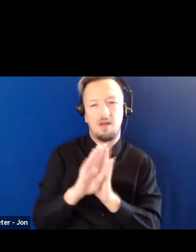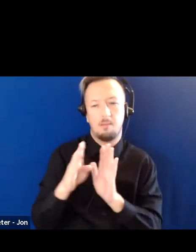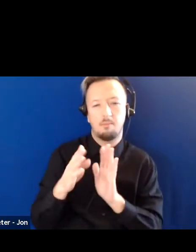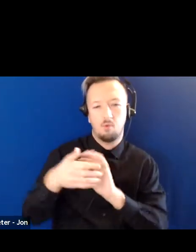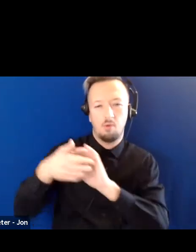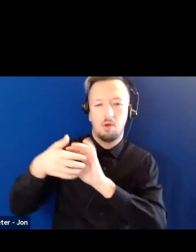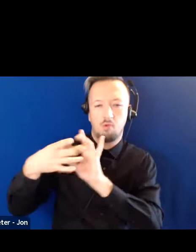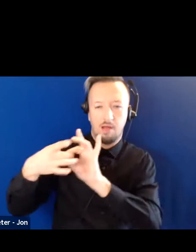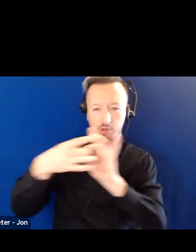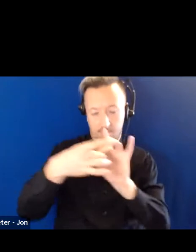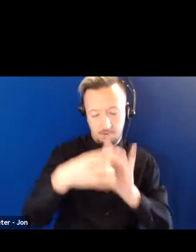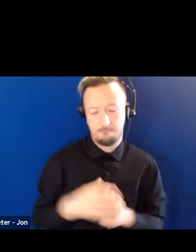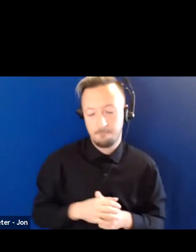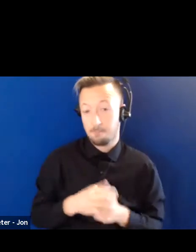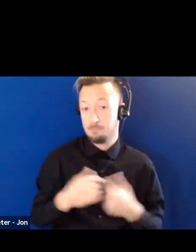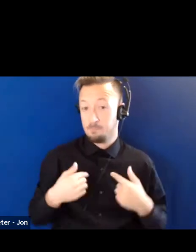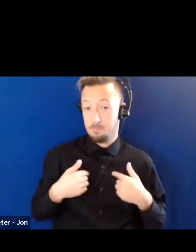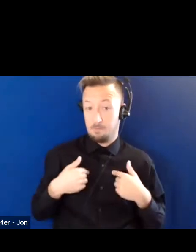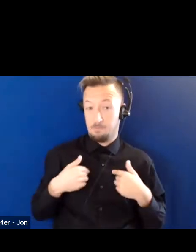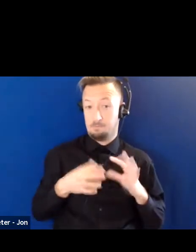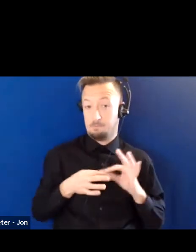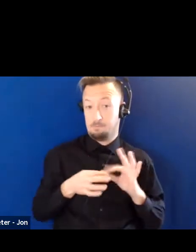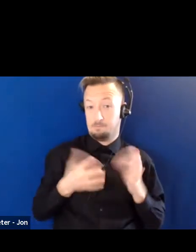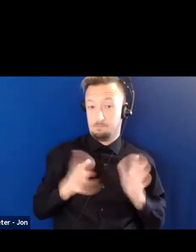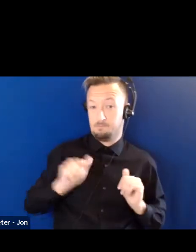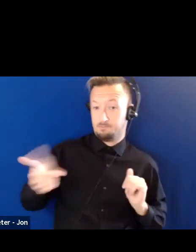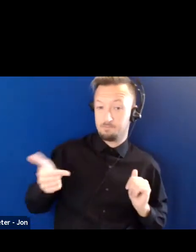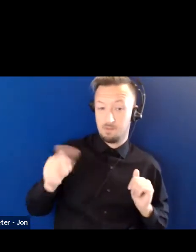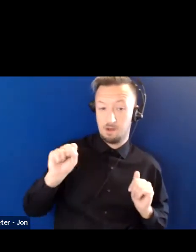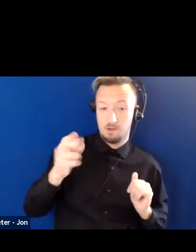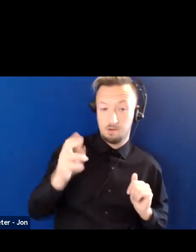I'm going to pause here and pass it over to Shelly.